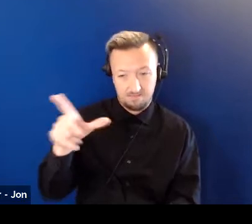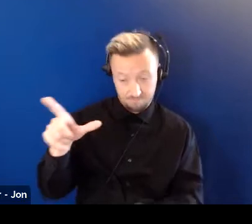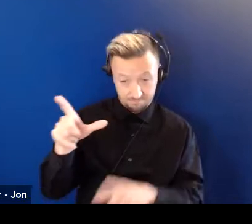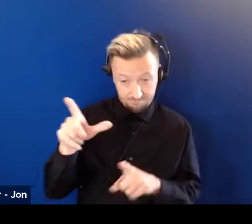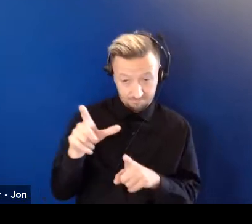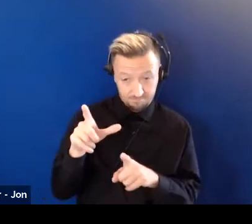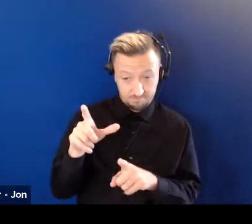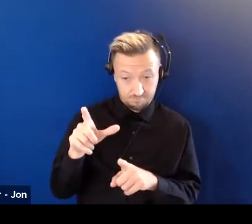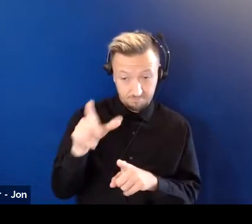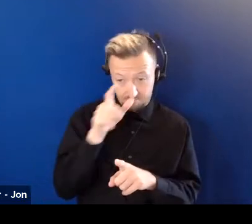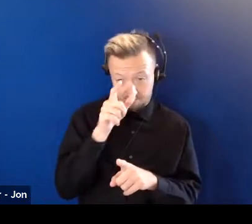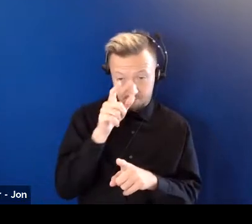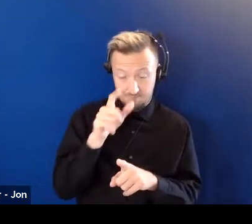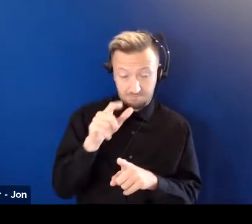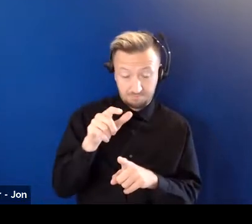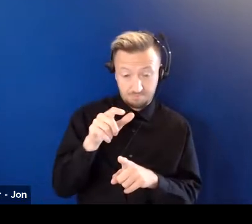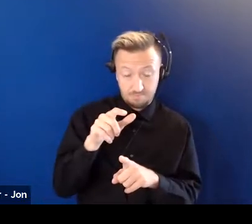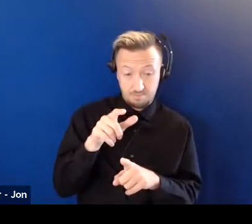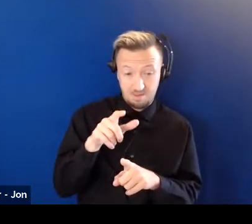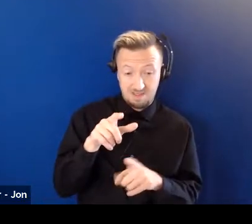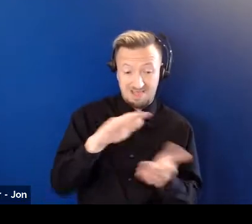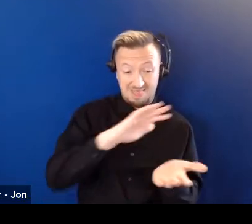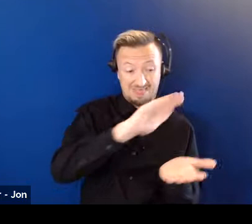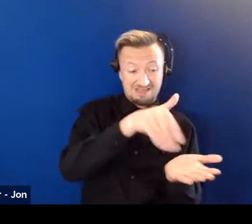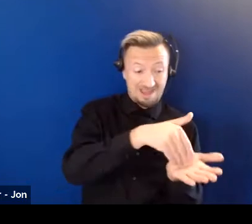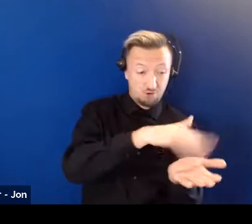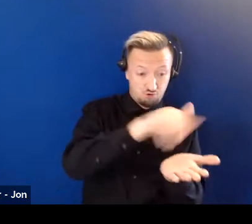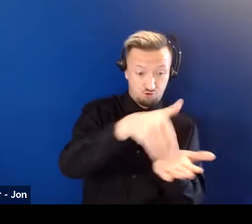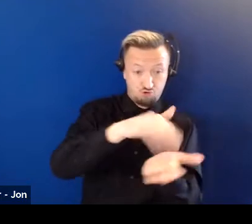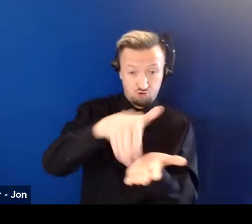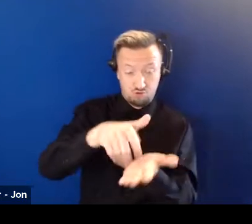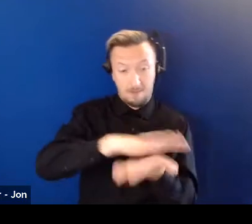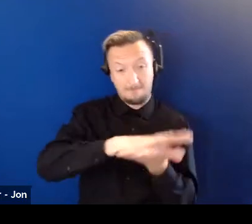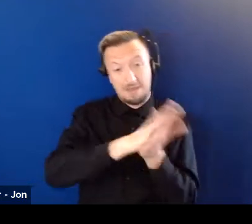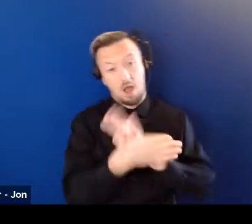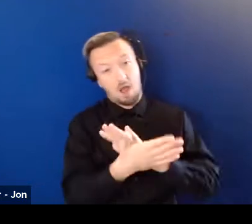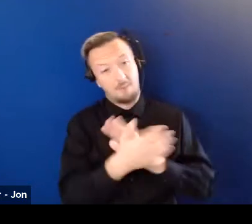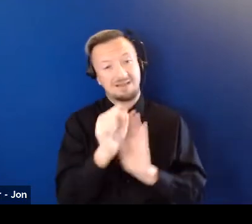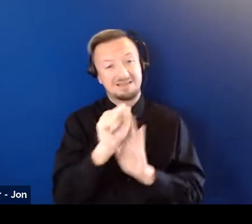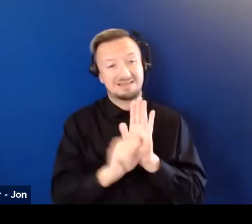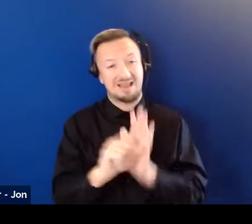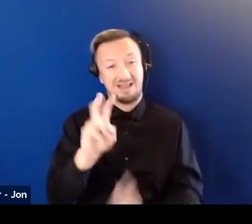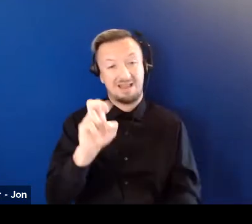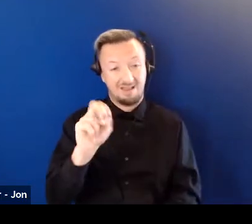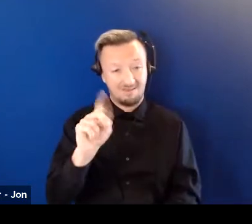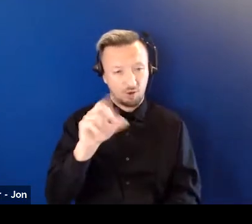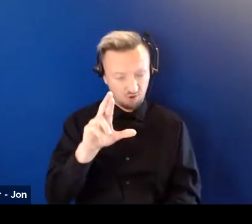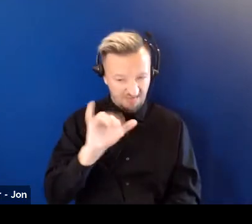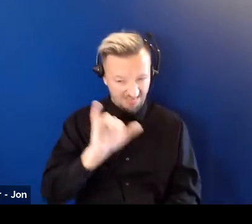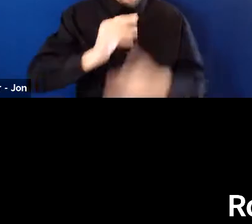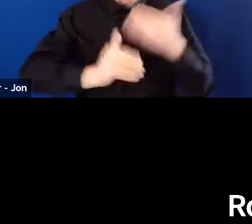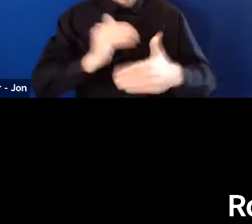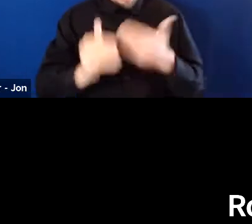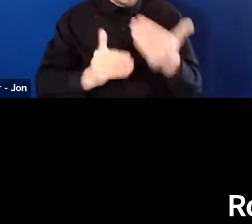process for the centers to become state vendors? And so I'm going to ask Rochelle